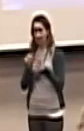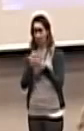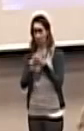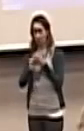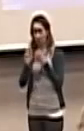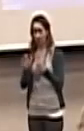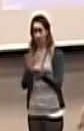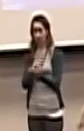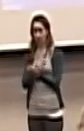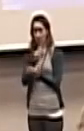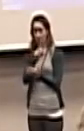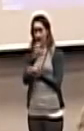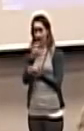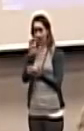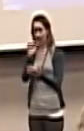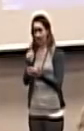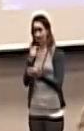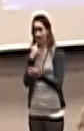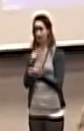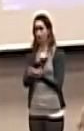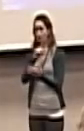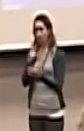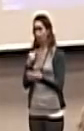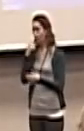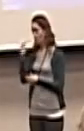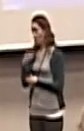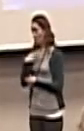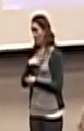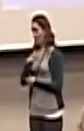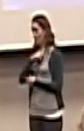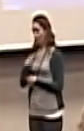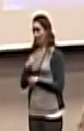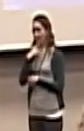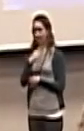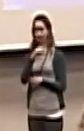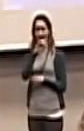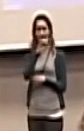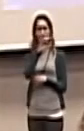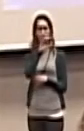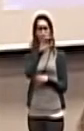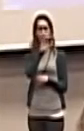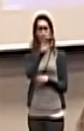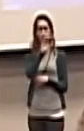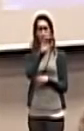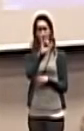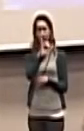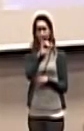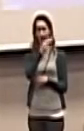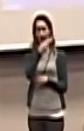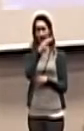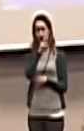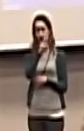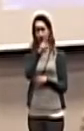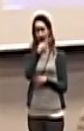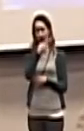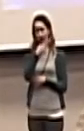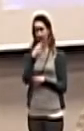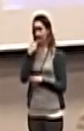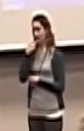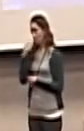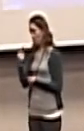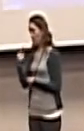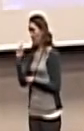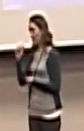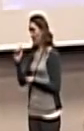110. The Lord said to my Lord, or Yahweh said to my Adonai, our